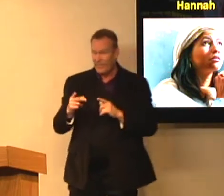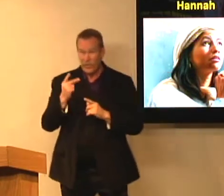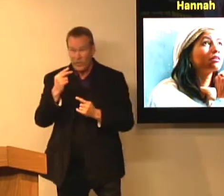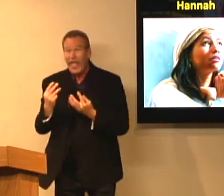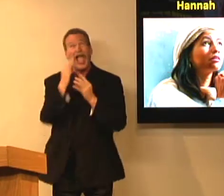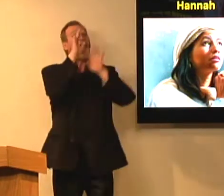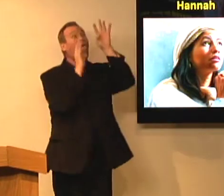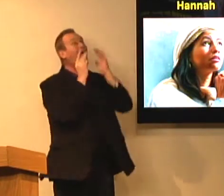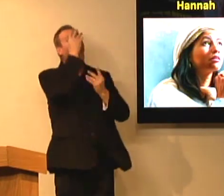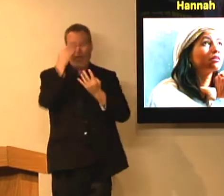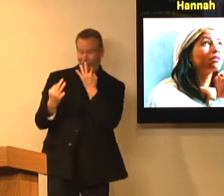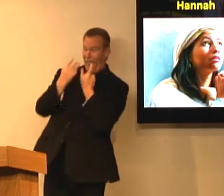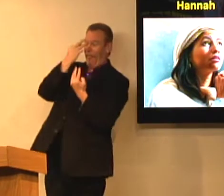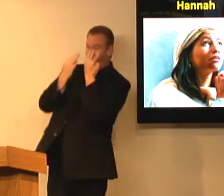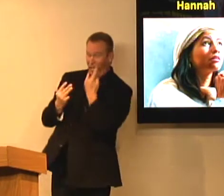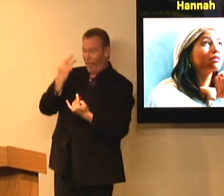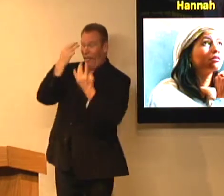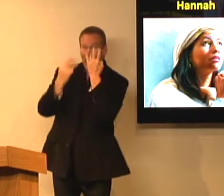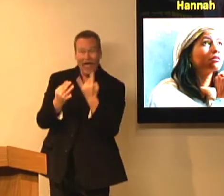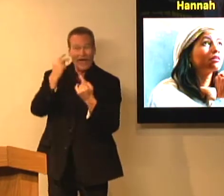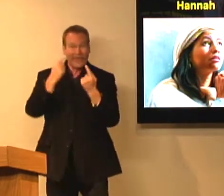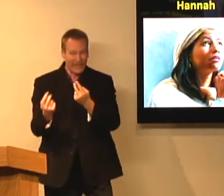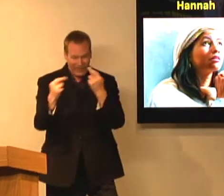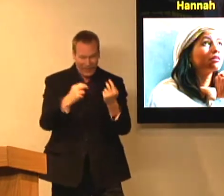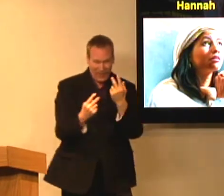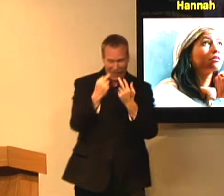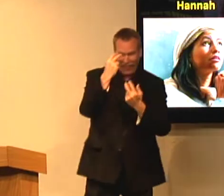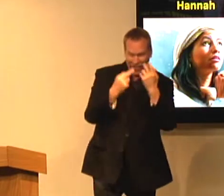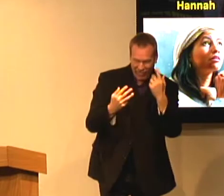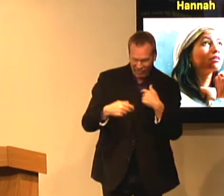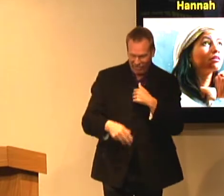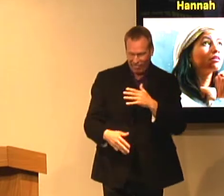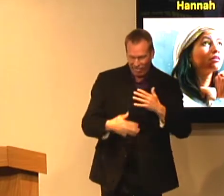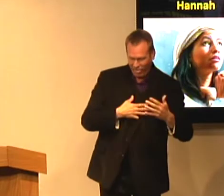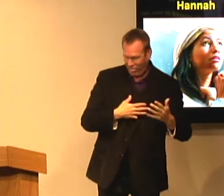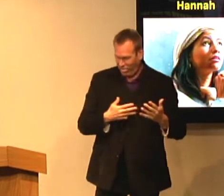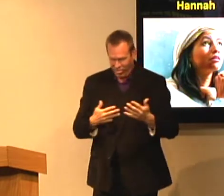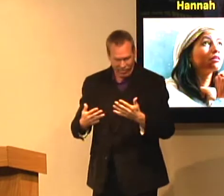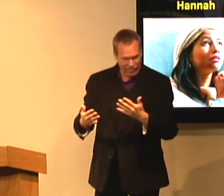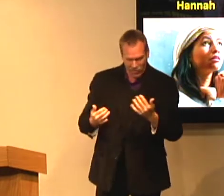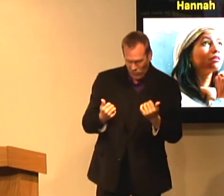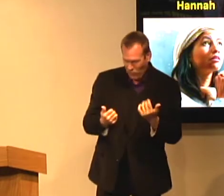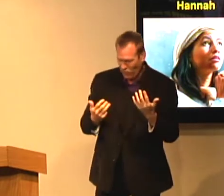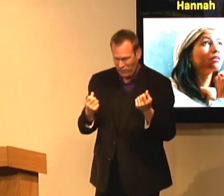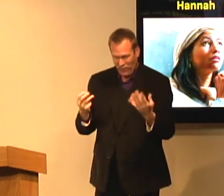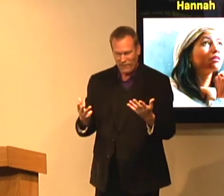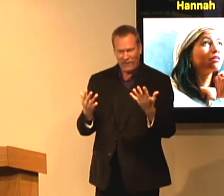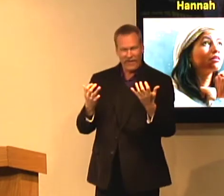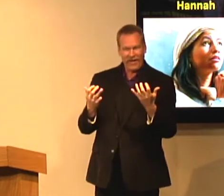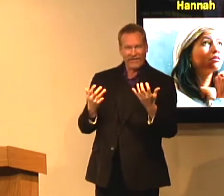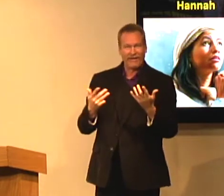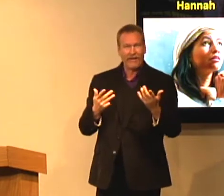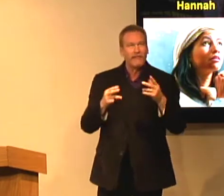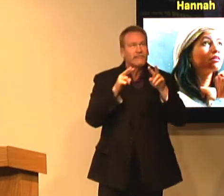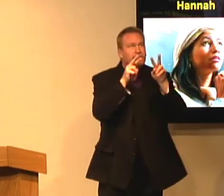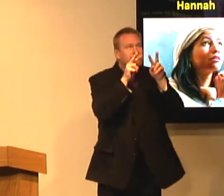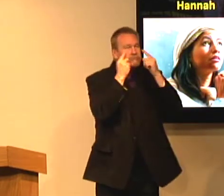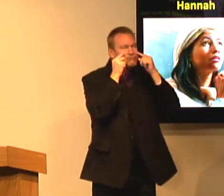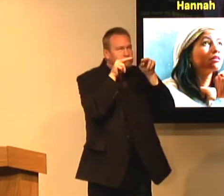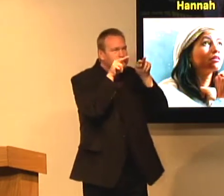pick a brown one, and all the puppies are like jumping up like, beep, beep, beep, beep. You're thinking, oh my gosh, there's so many, which one